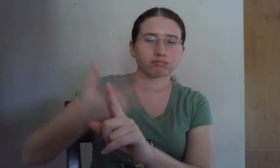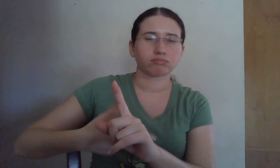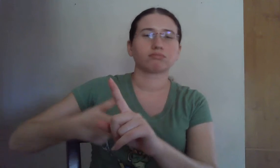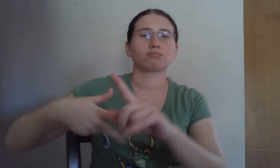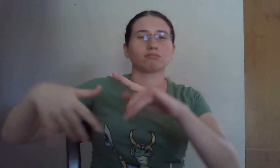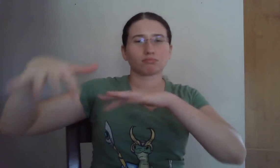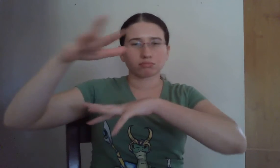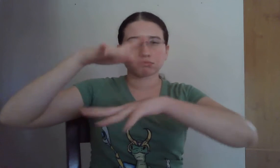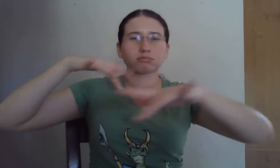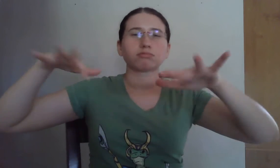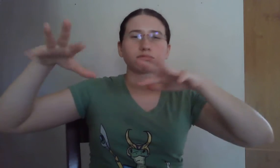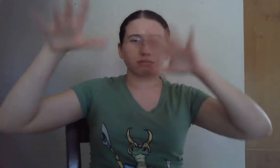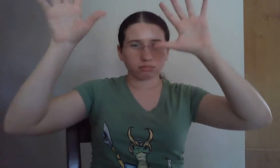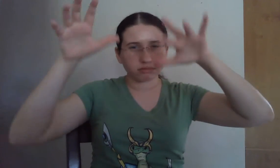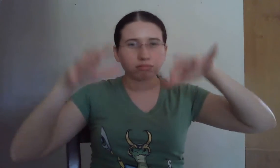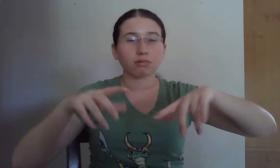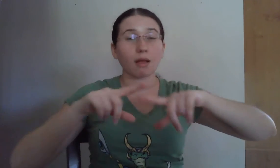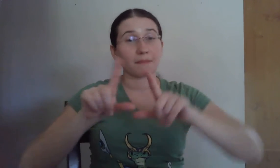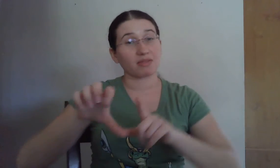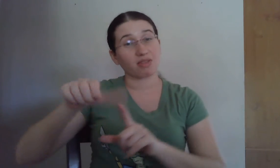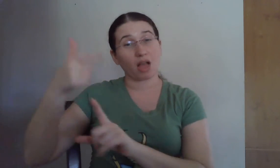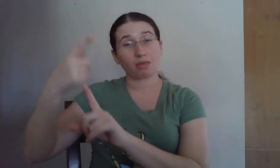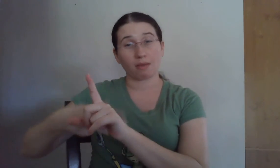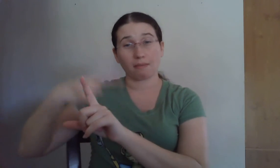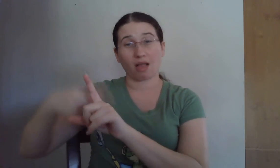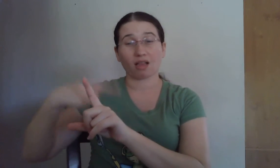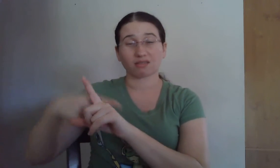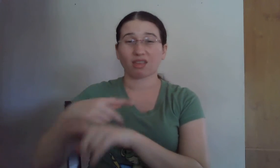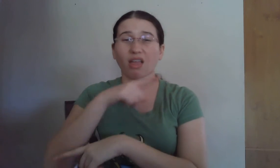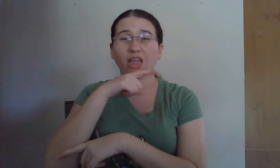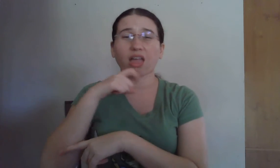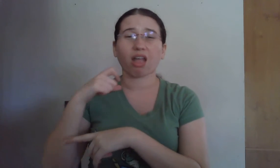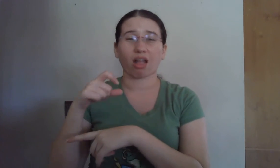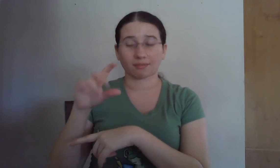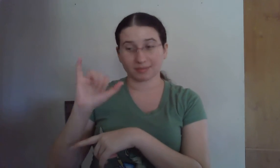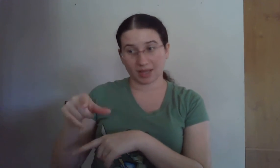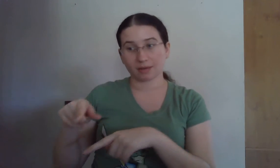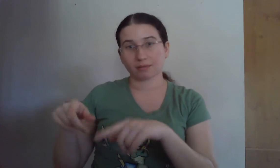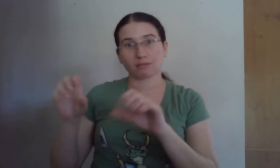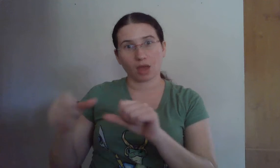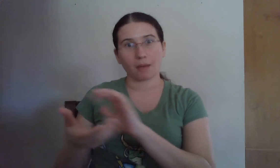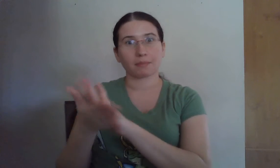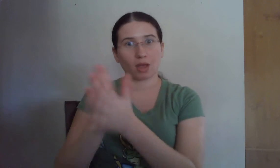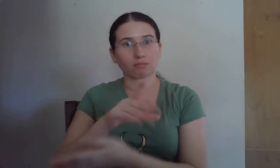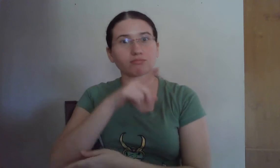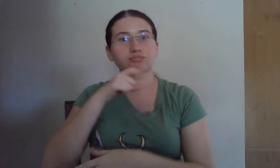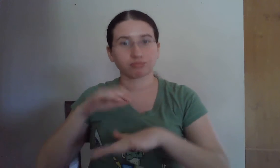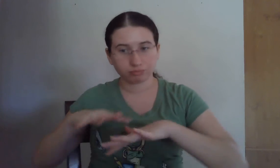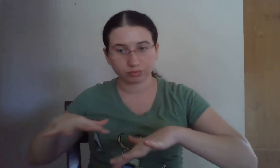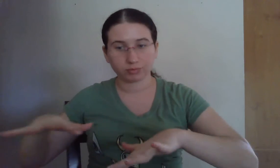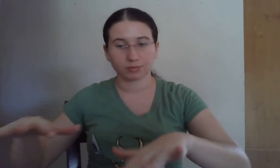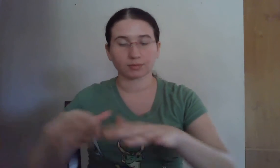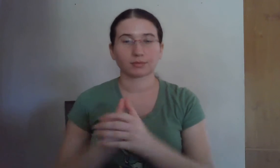desertification is occurring. Fortunately, with space technology now, we can look at it from space, and when we do, you can see